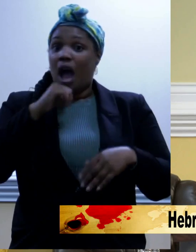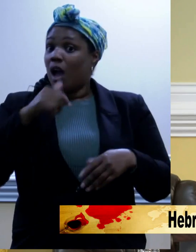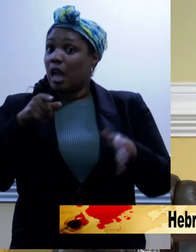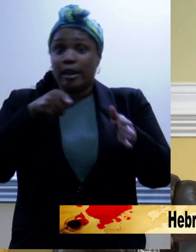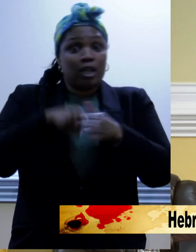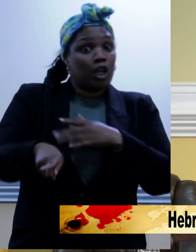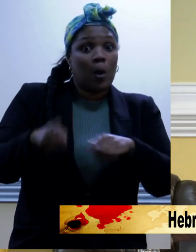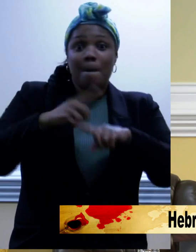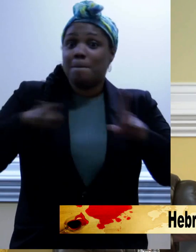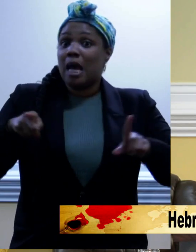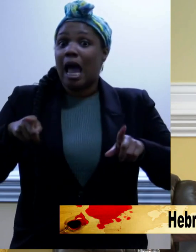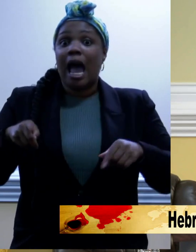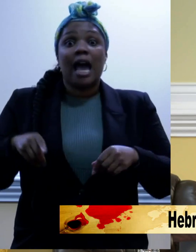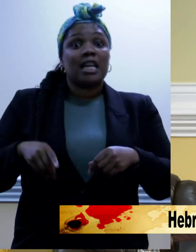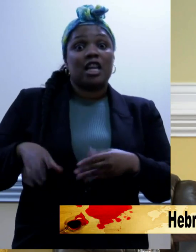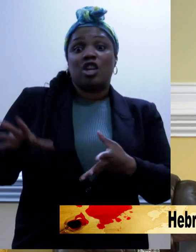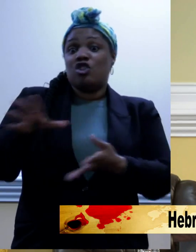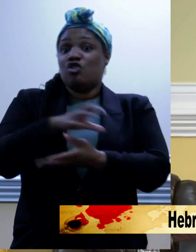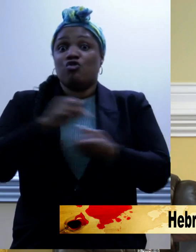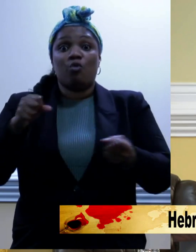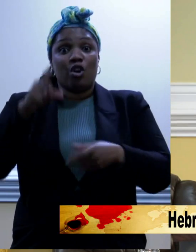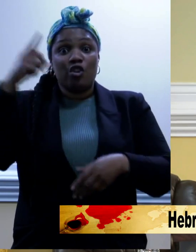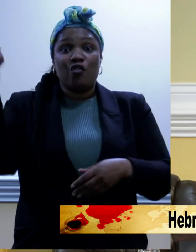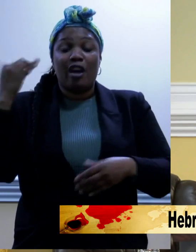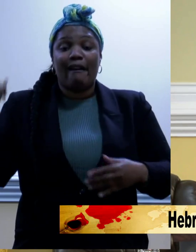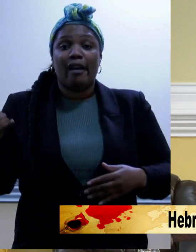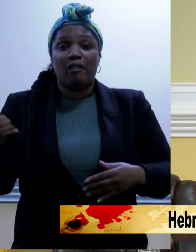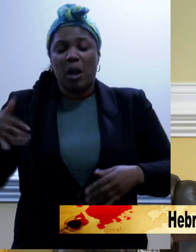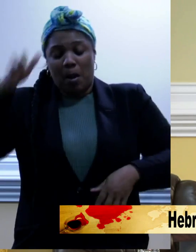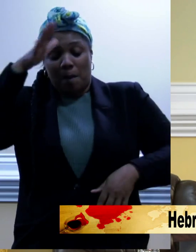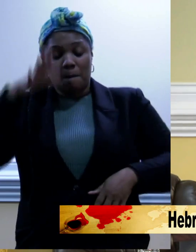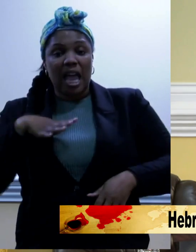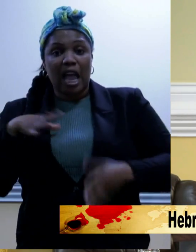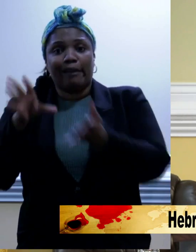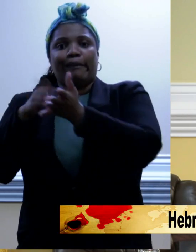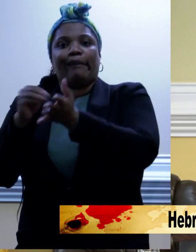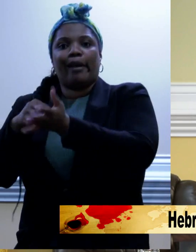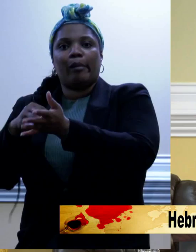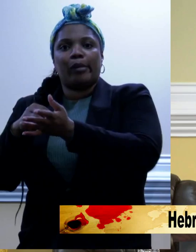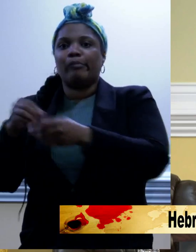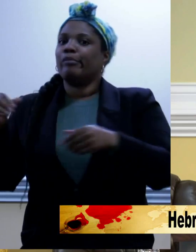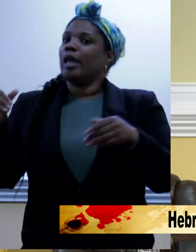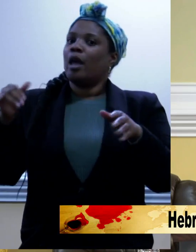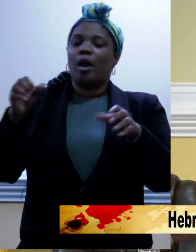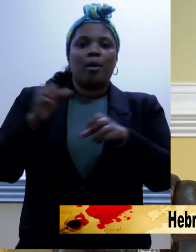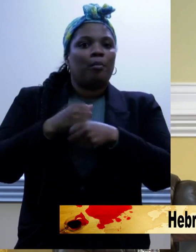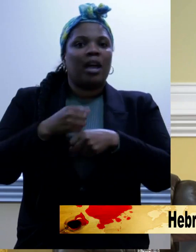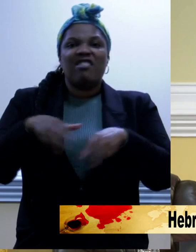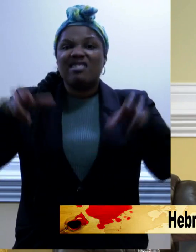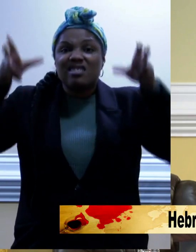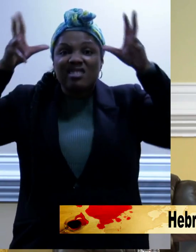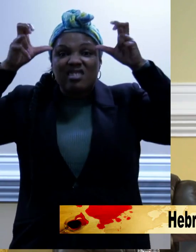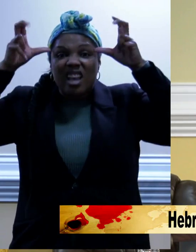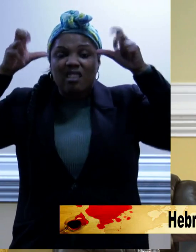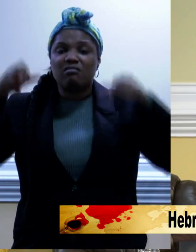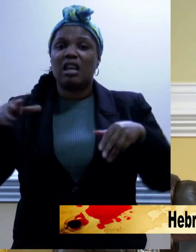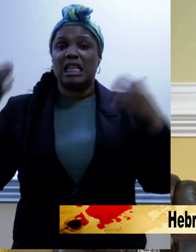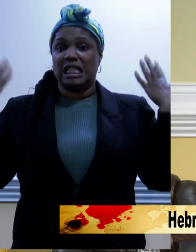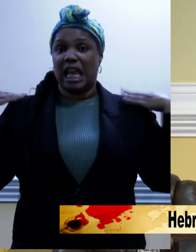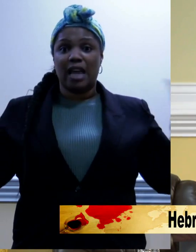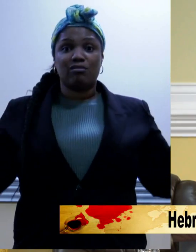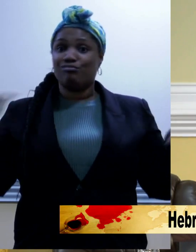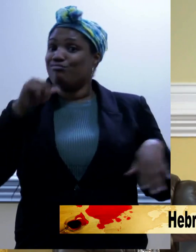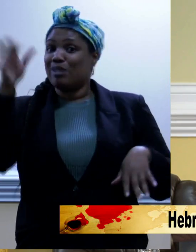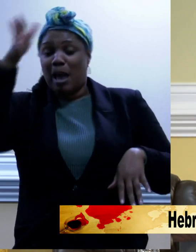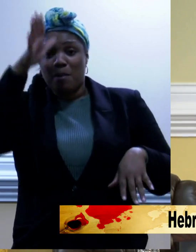And man messed around and got himself thrown in that lake of fire that was made for Satan and his angels, not man.